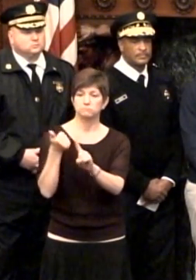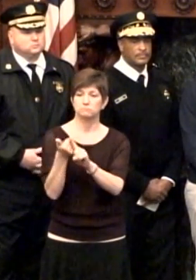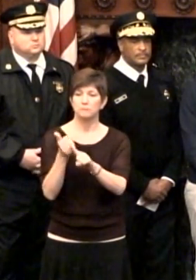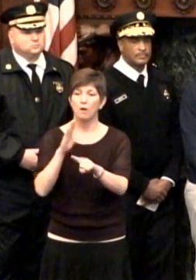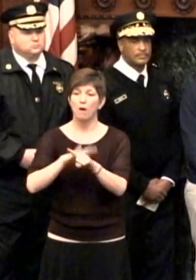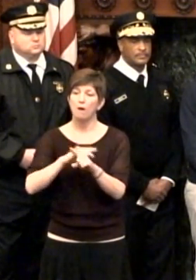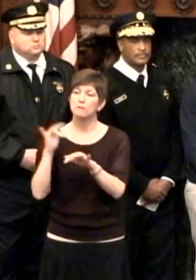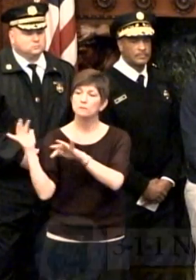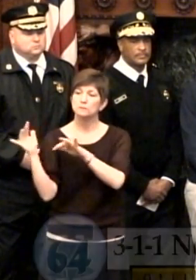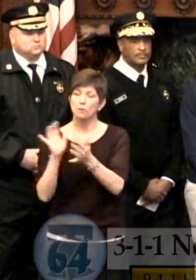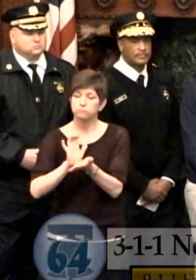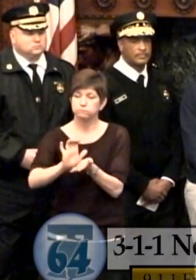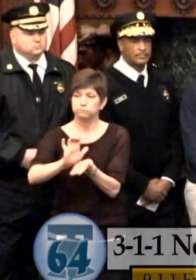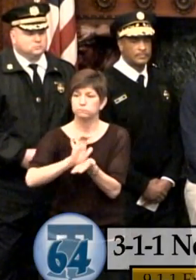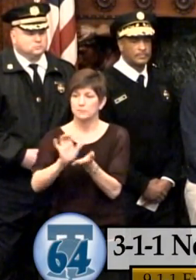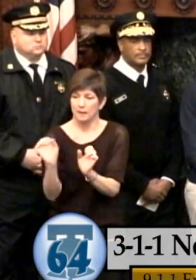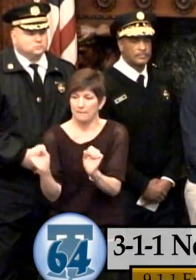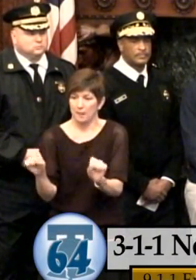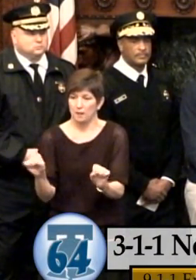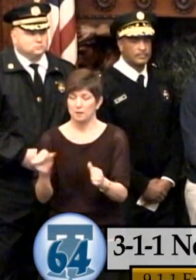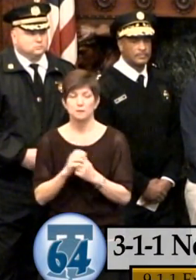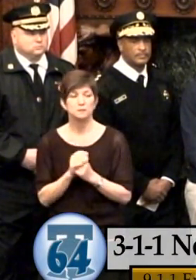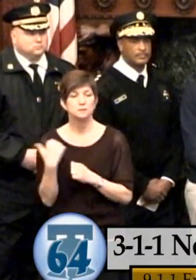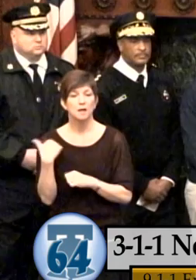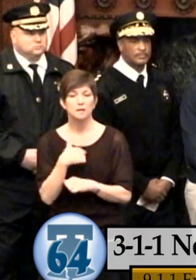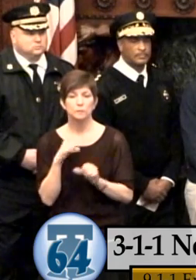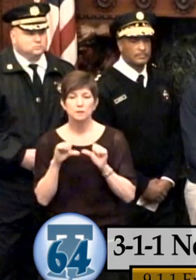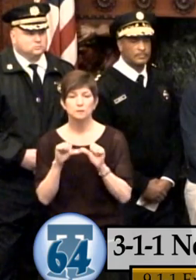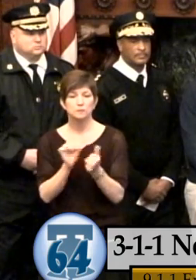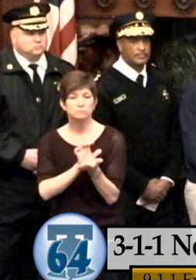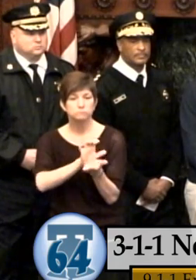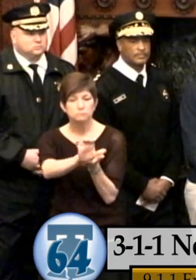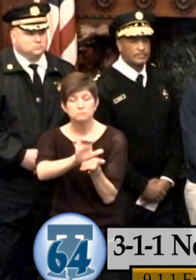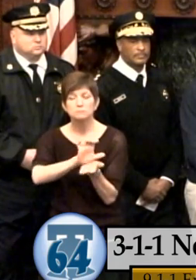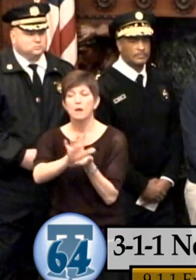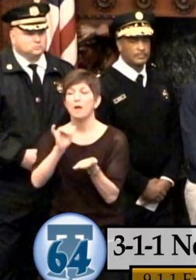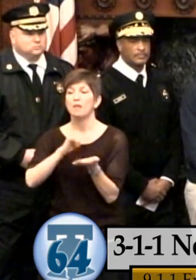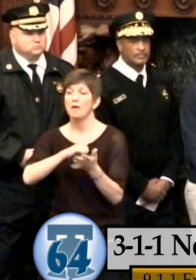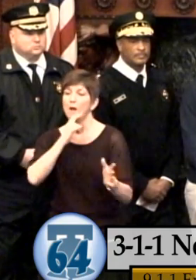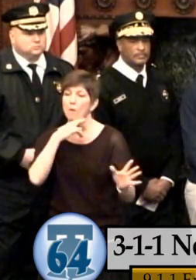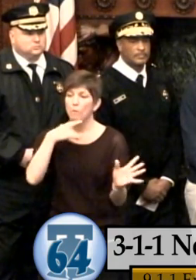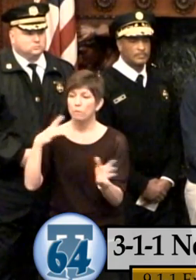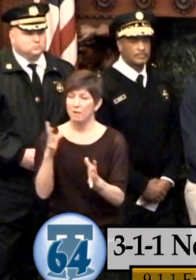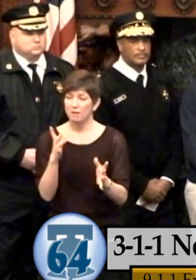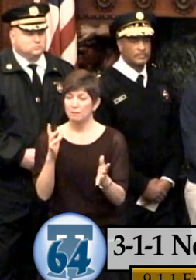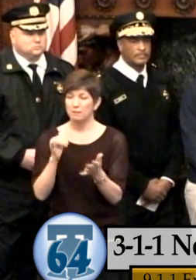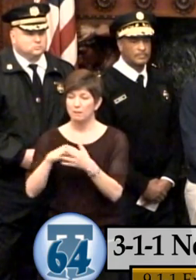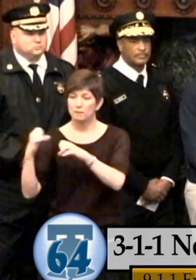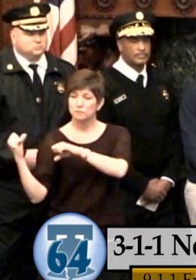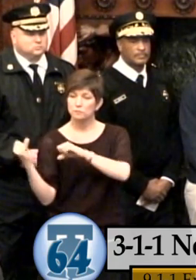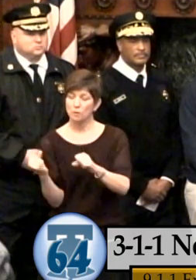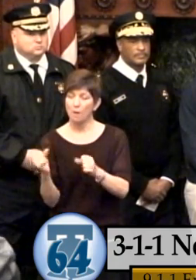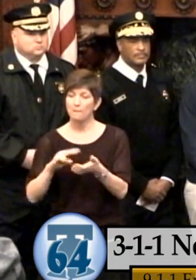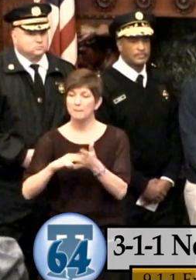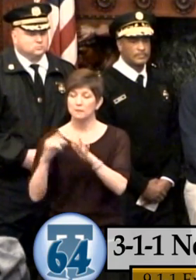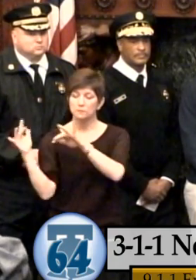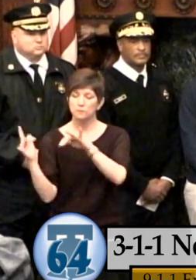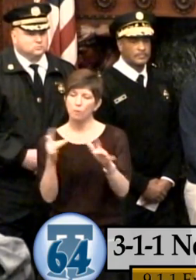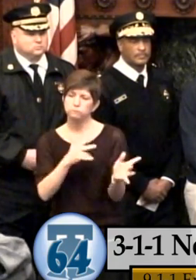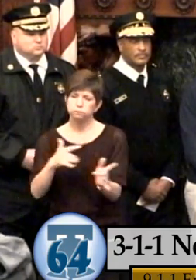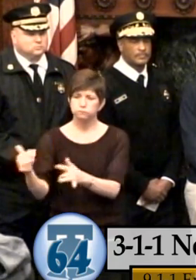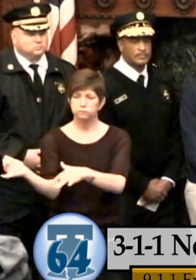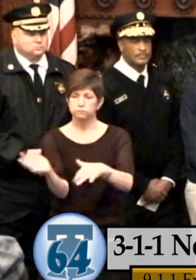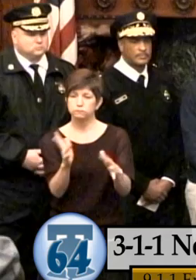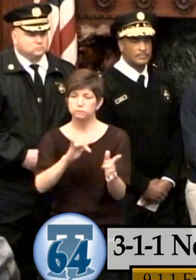snow fighting capabilities as we plow. That wind at those levels will move that snow around